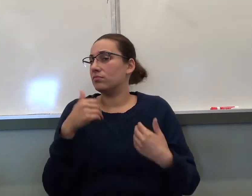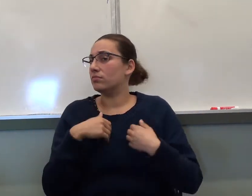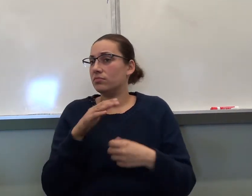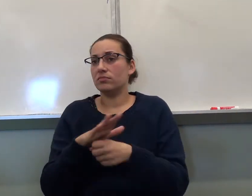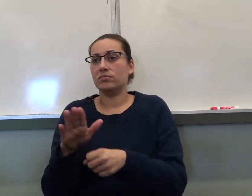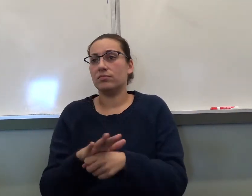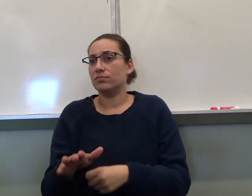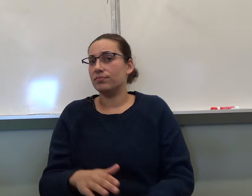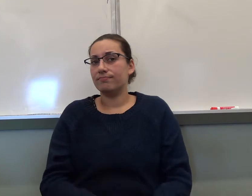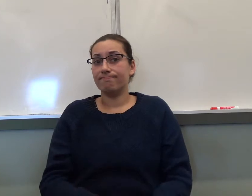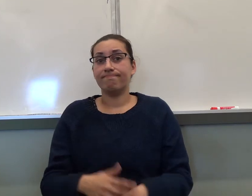That's it.